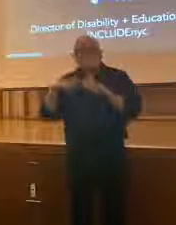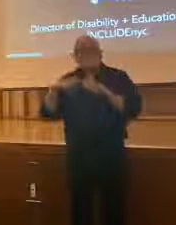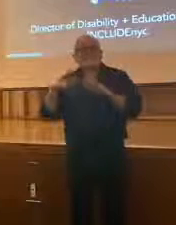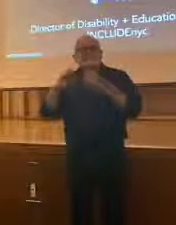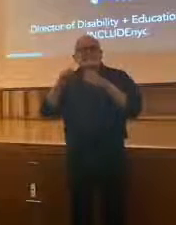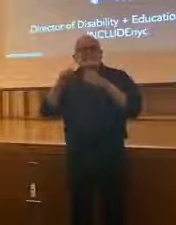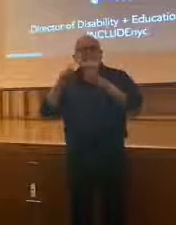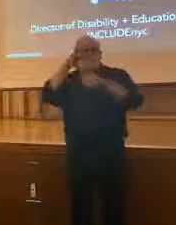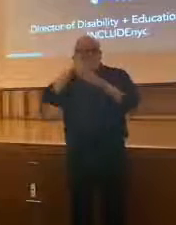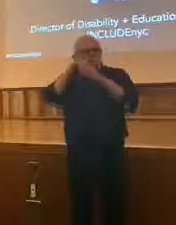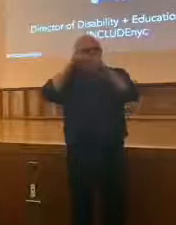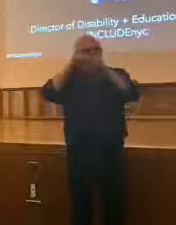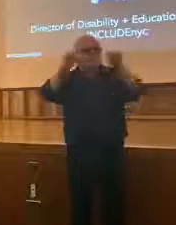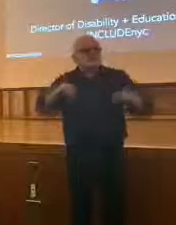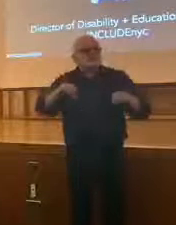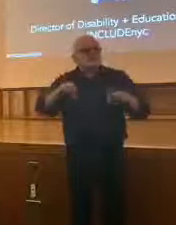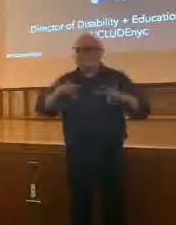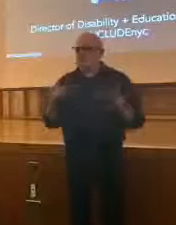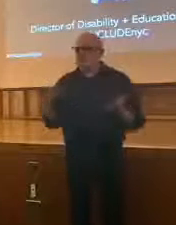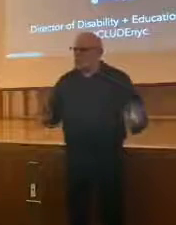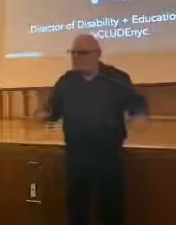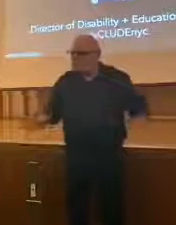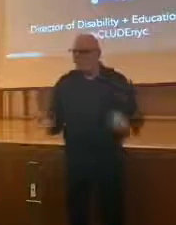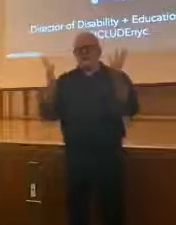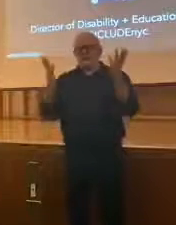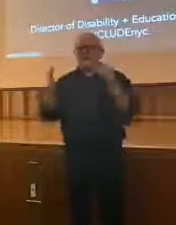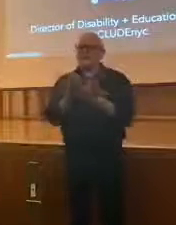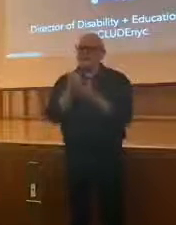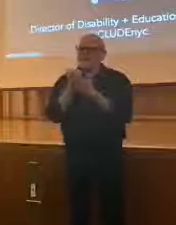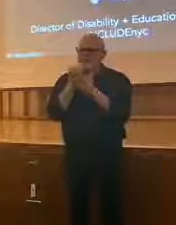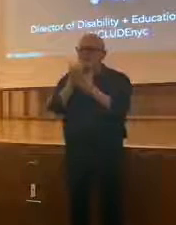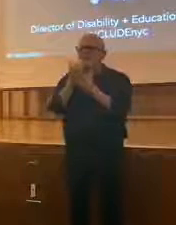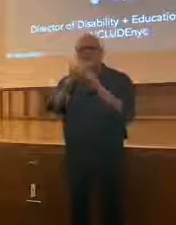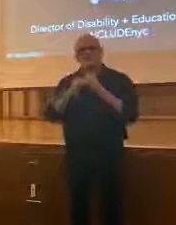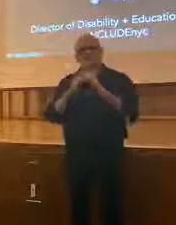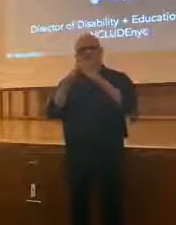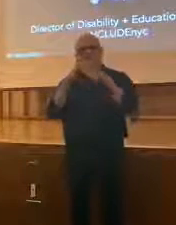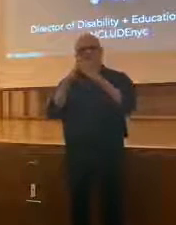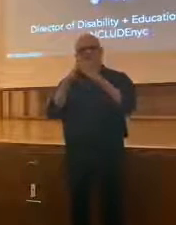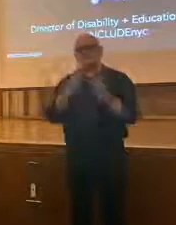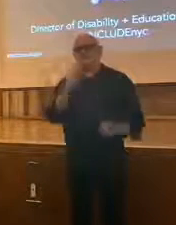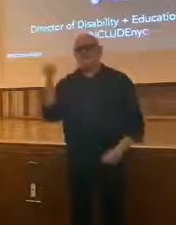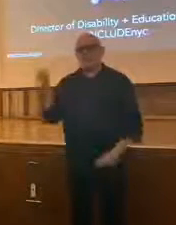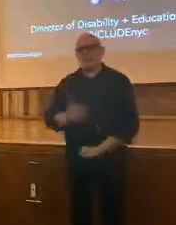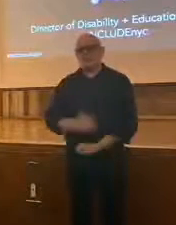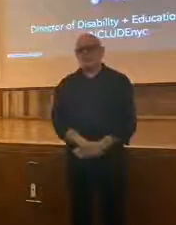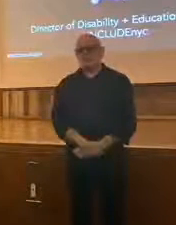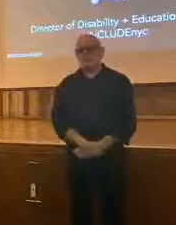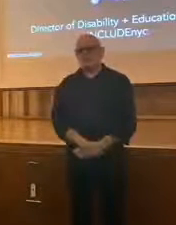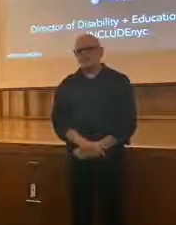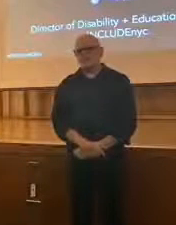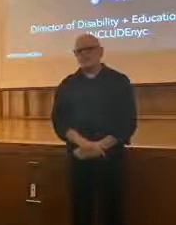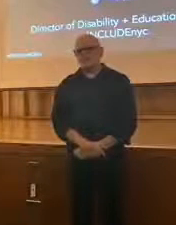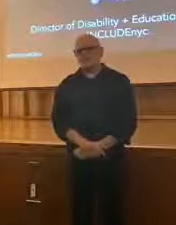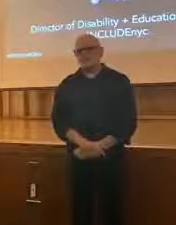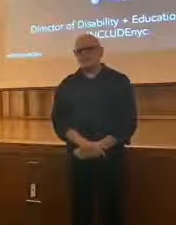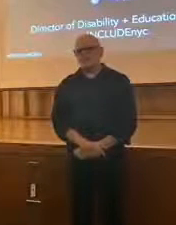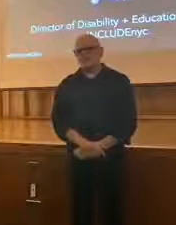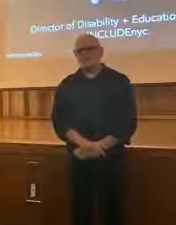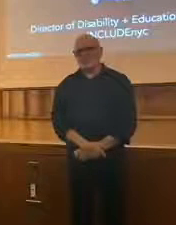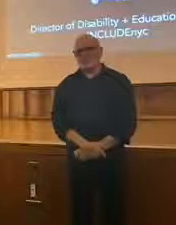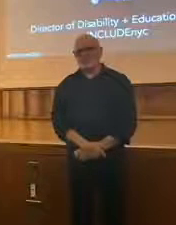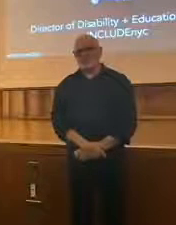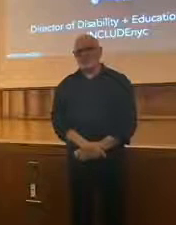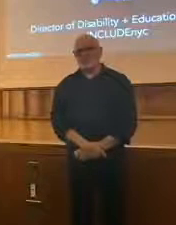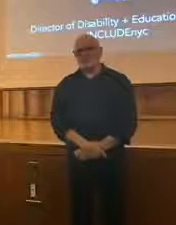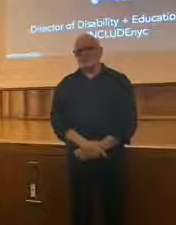students and families in the process. I fully agree with the Chancellor's view and approach that we, as both a school system and a city, and the